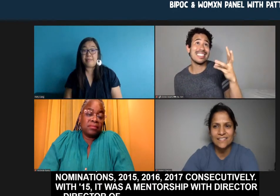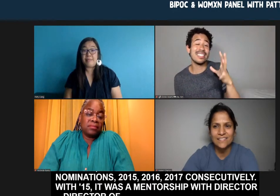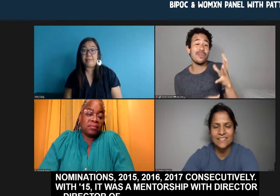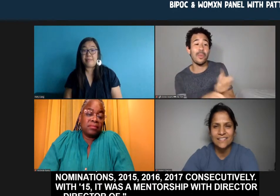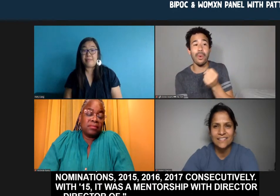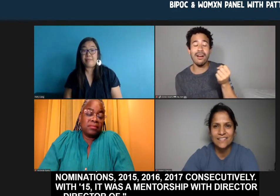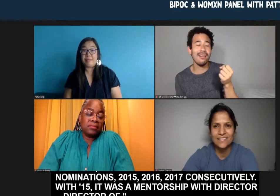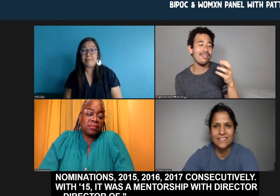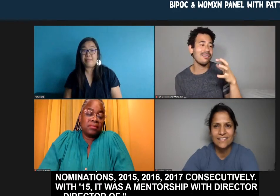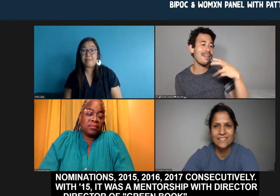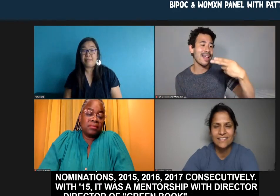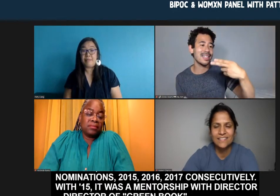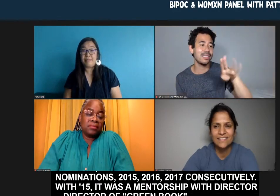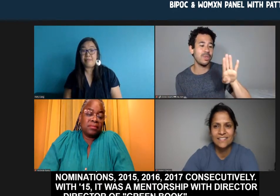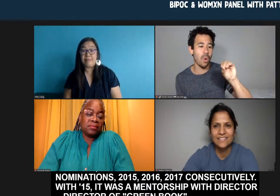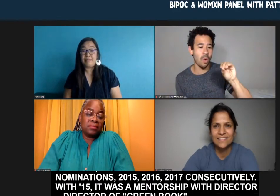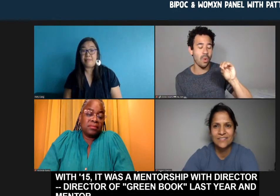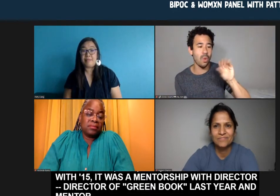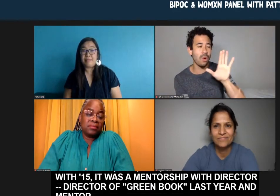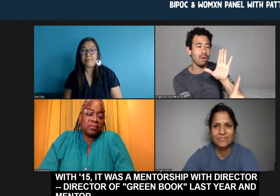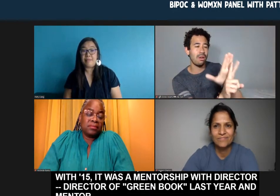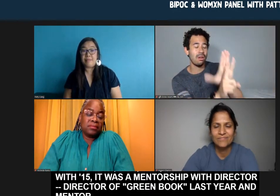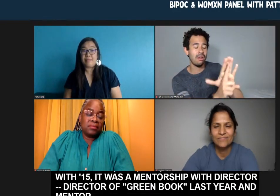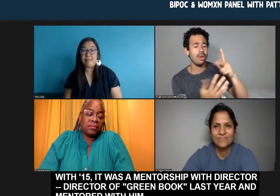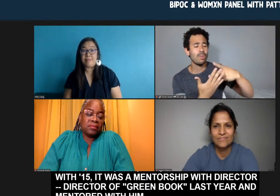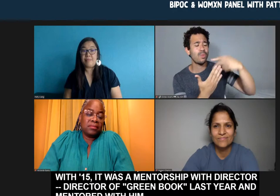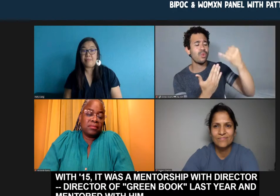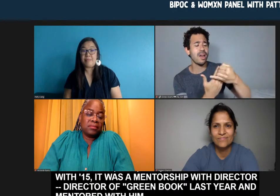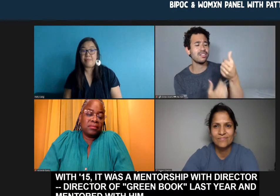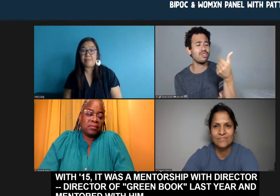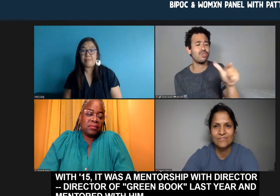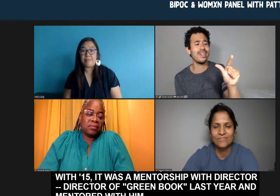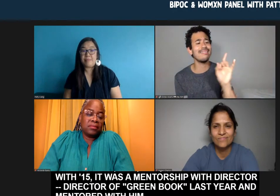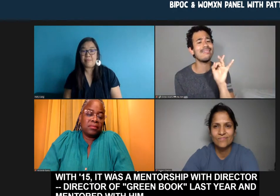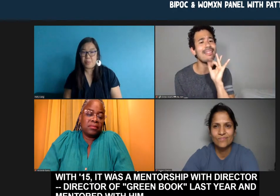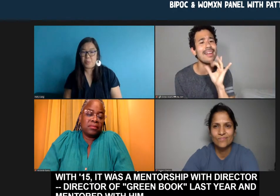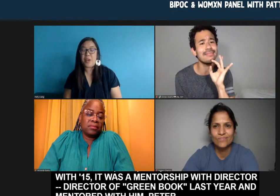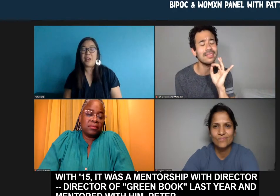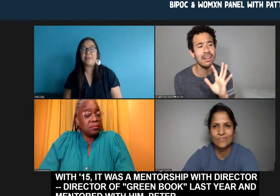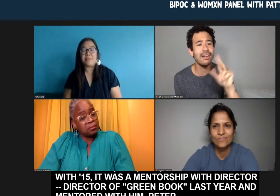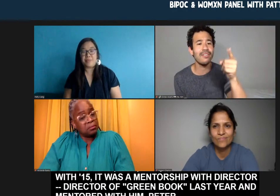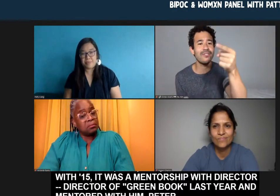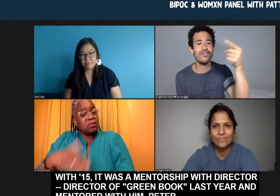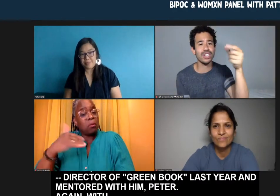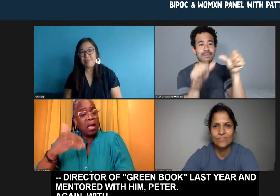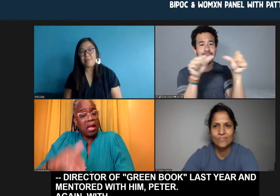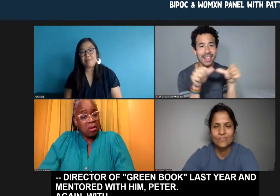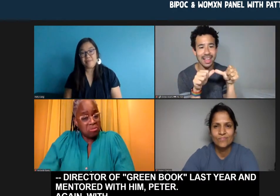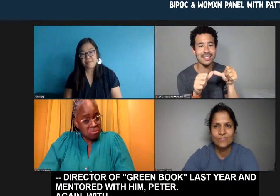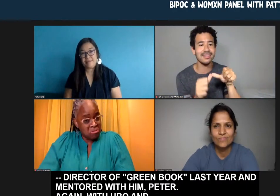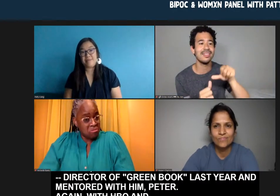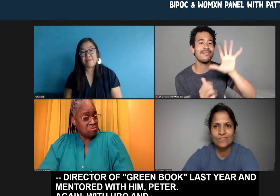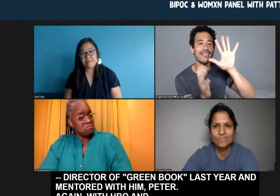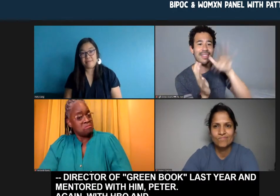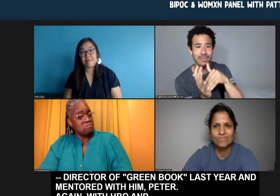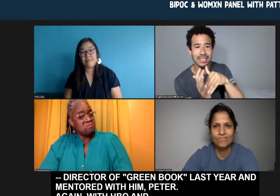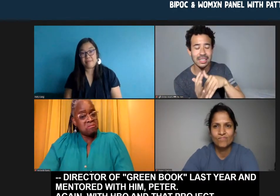Peter Fairley. And again, with HBO and that program, the project that we did that was greenlighted, first